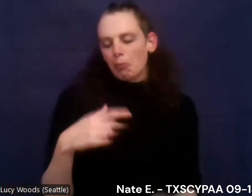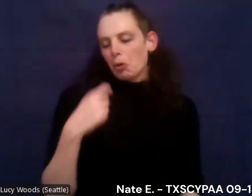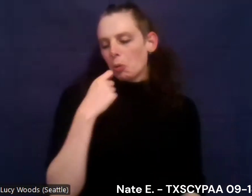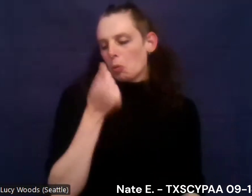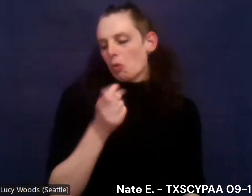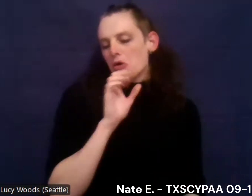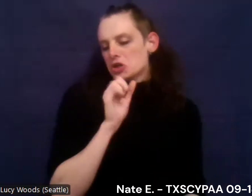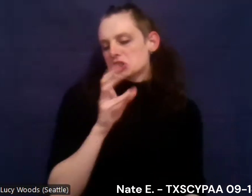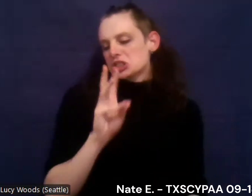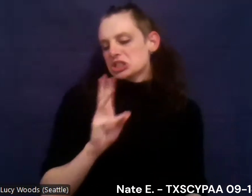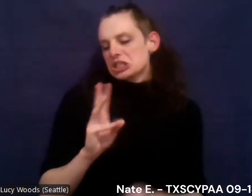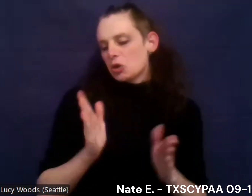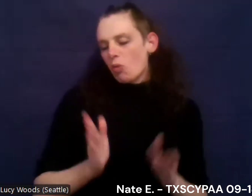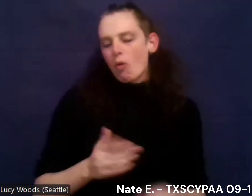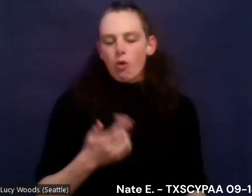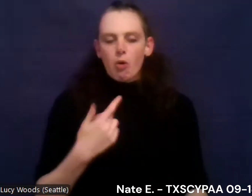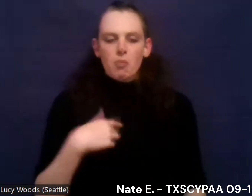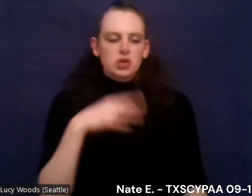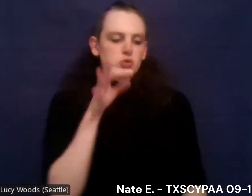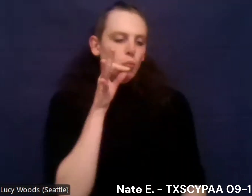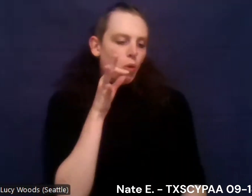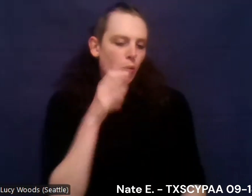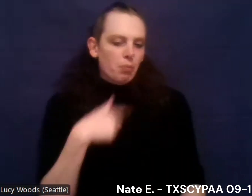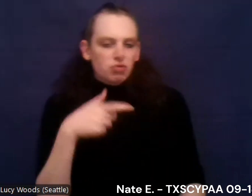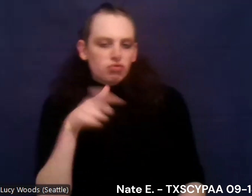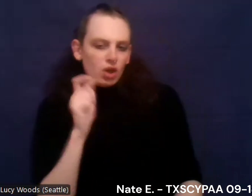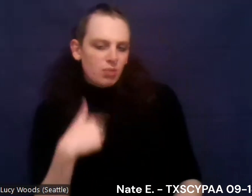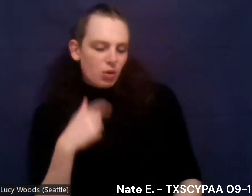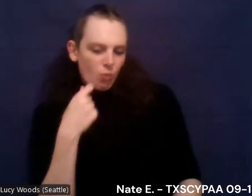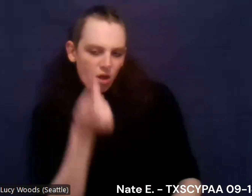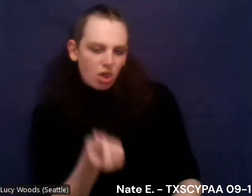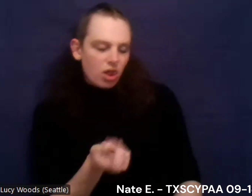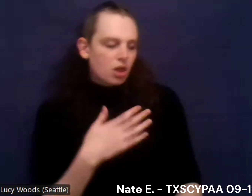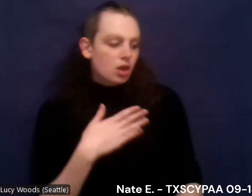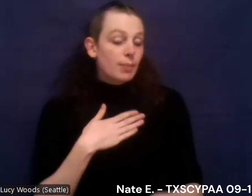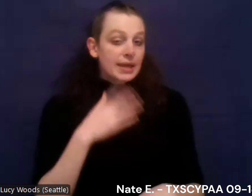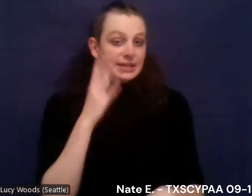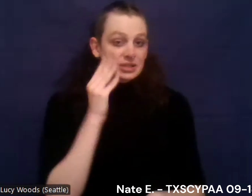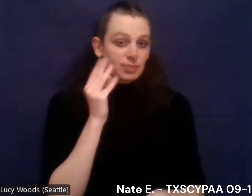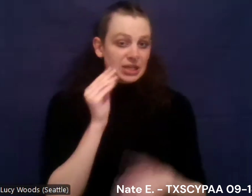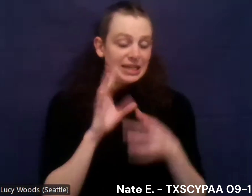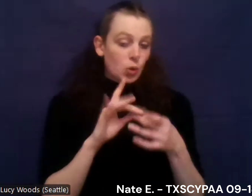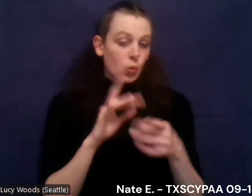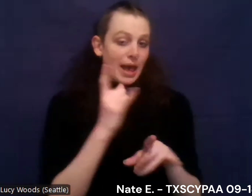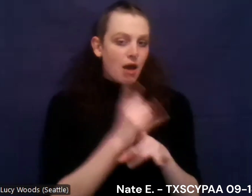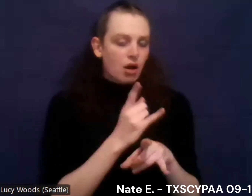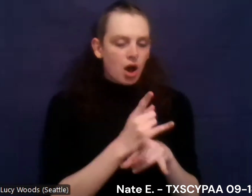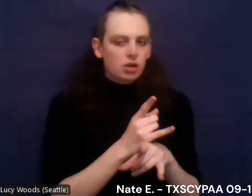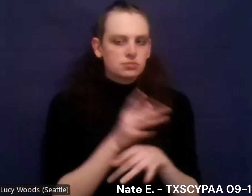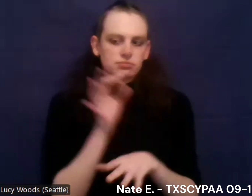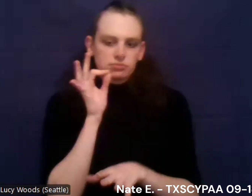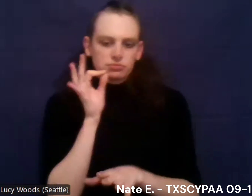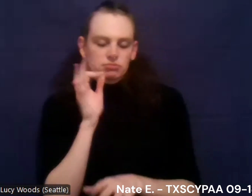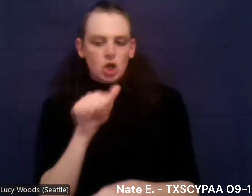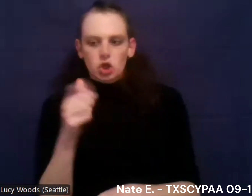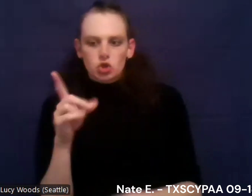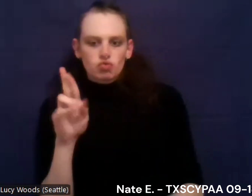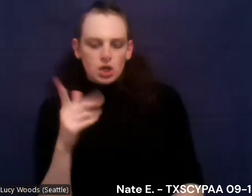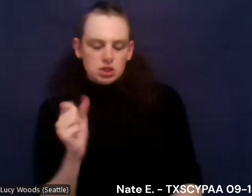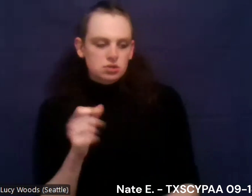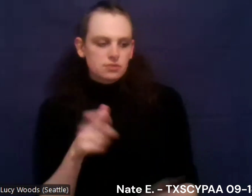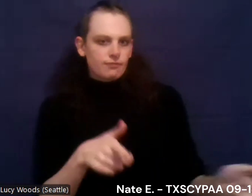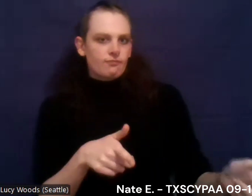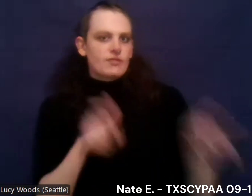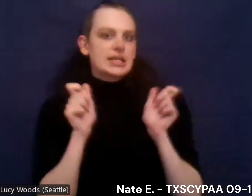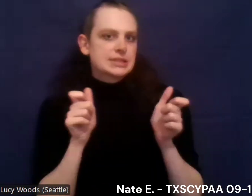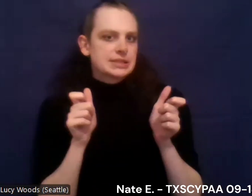because I do these things. And my experience with alcohol was and other substances was very quick, man. Like it instantly